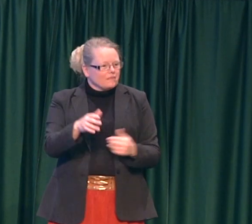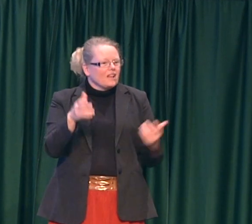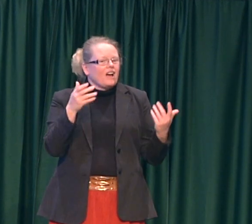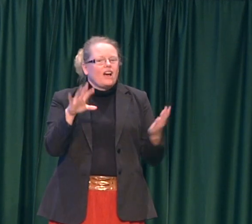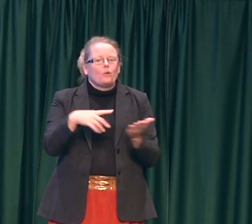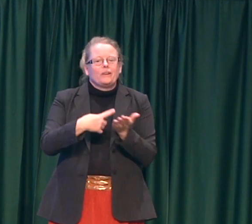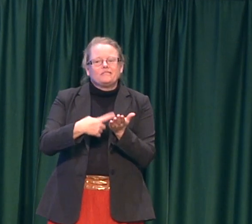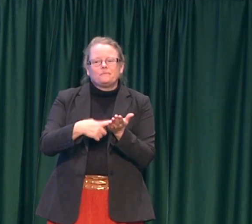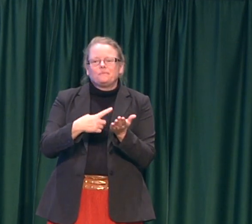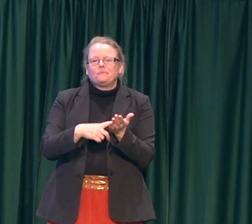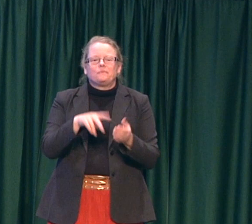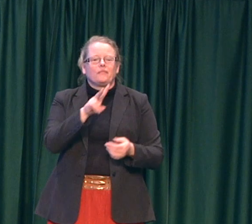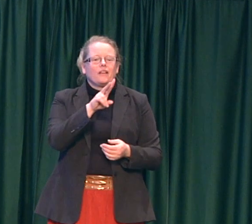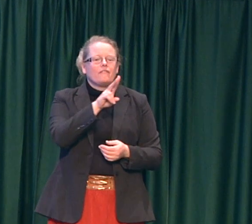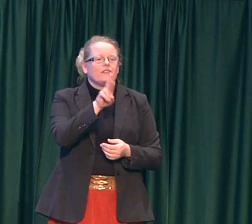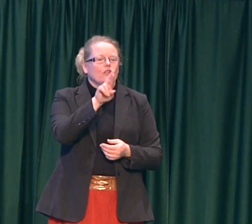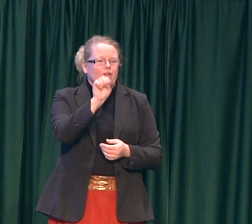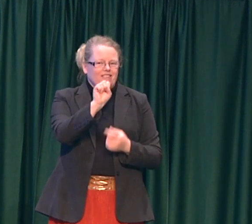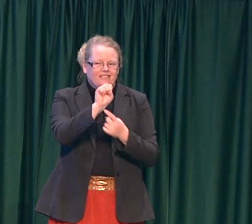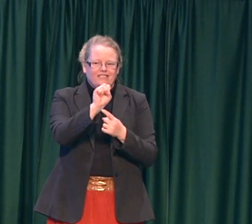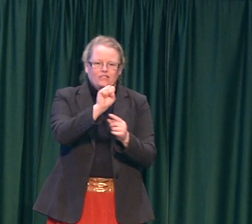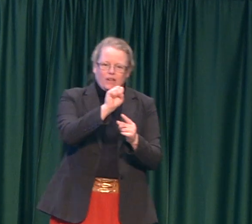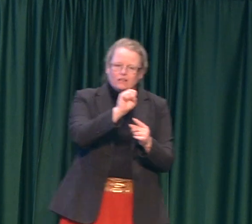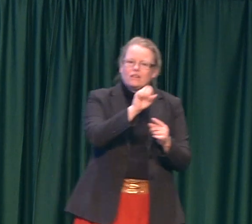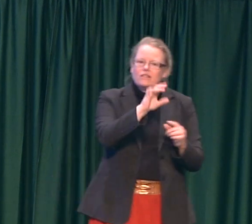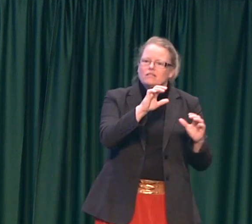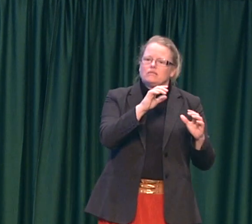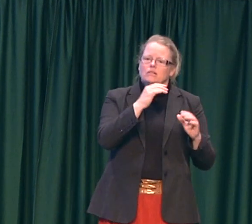okay. Now, VRI, video remote interpreter.